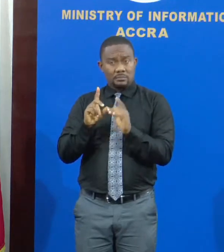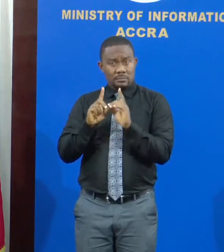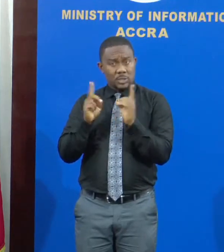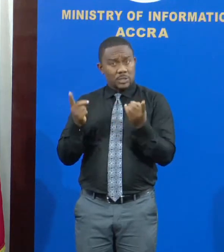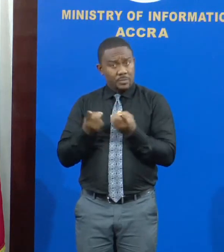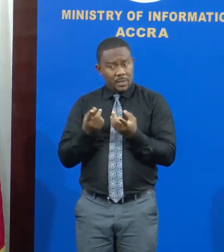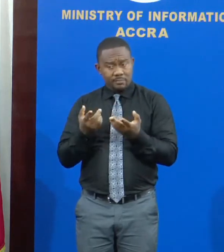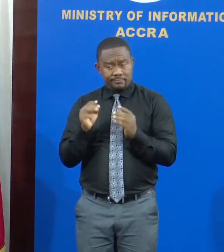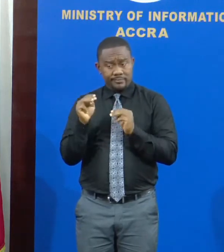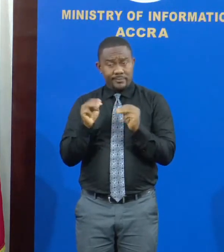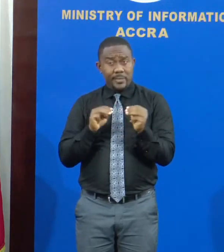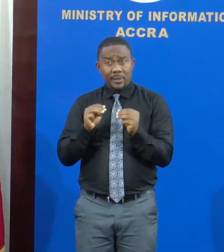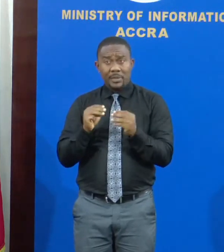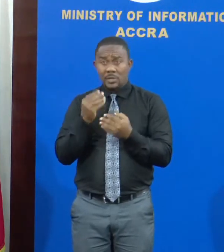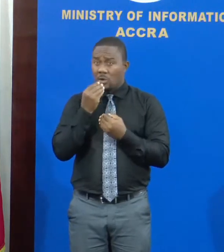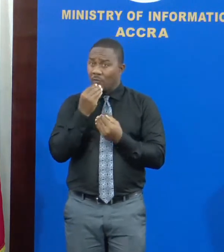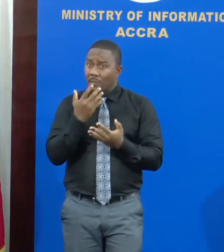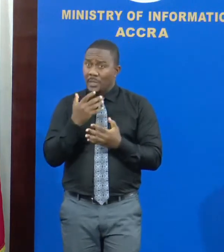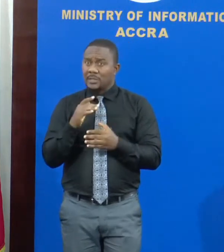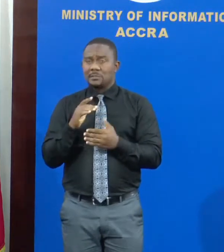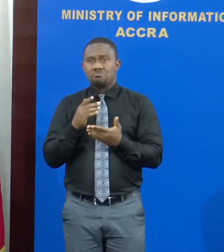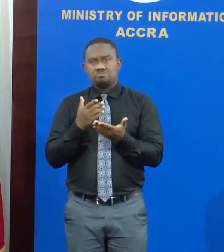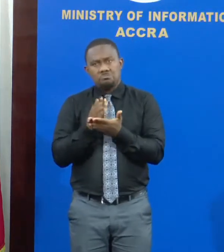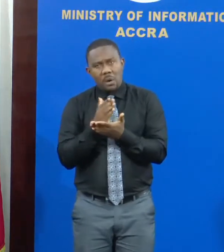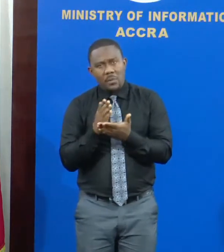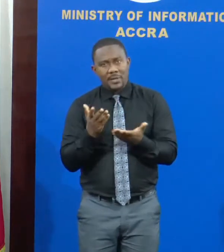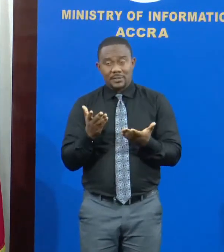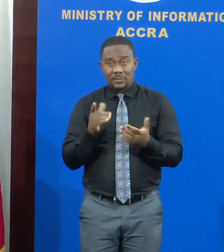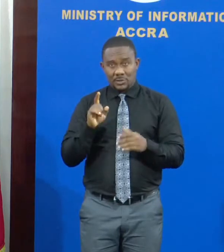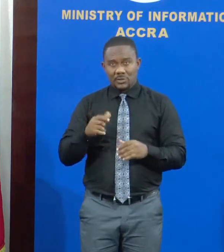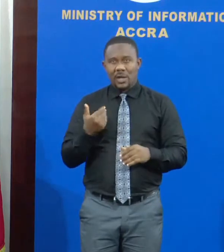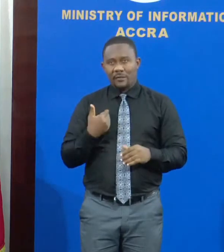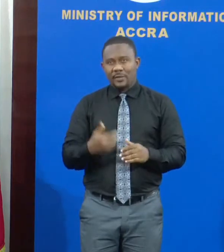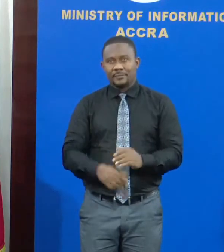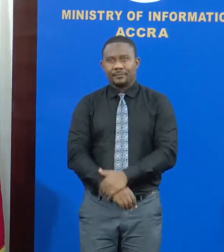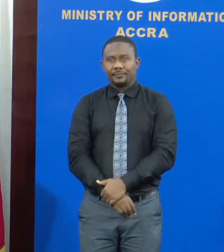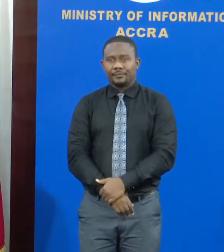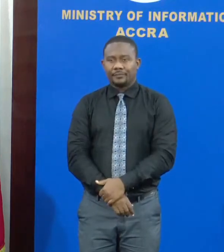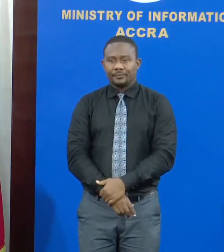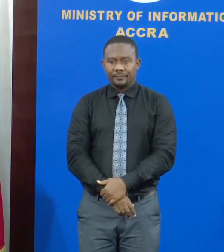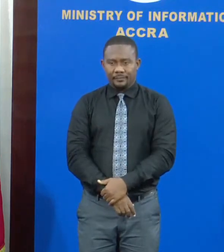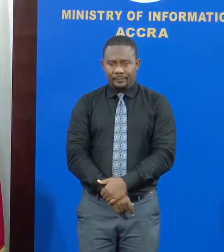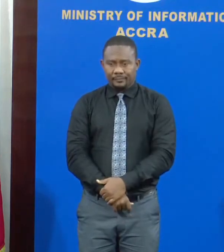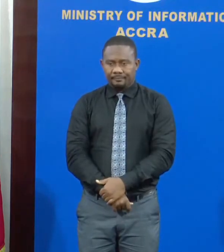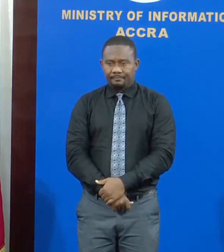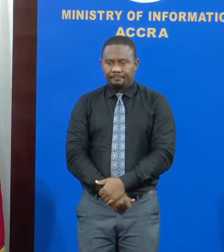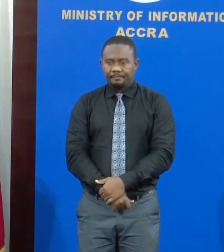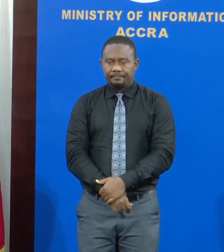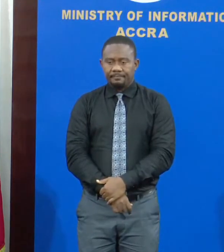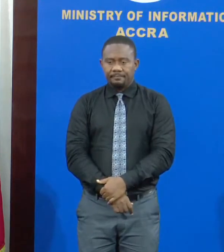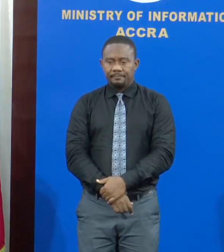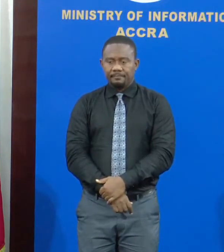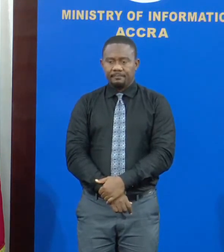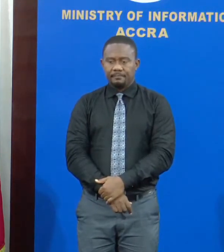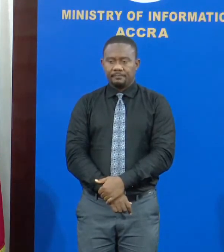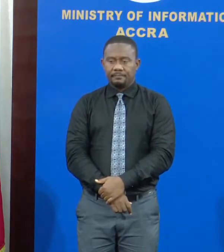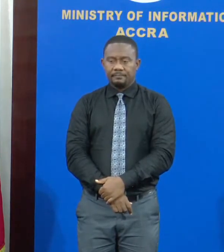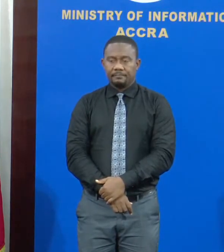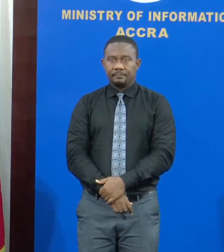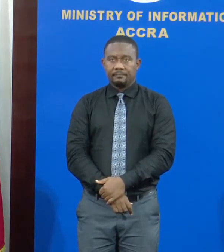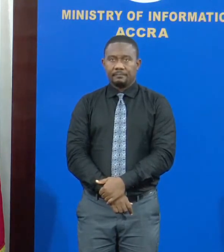backbone of all these activities that we engage on. And in doing